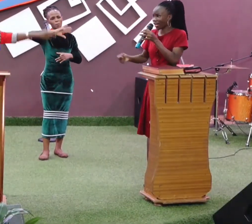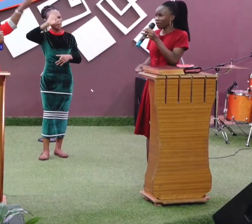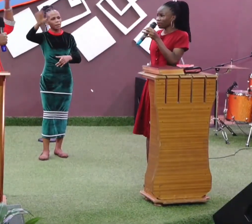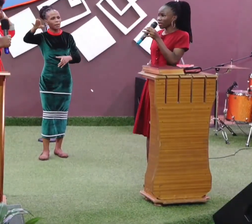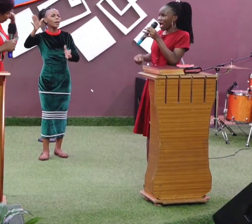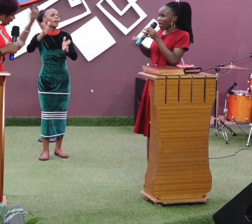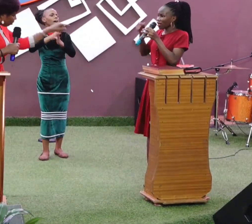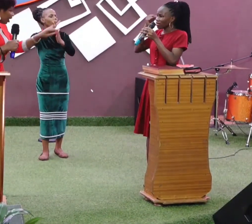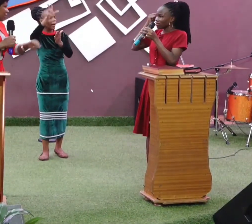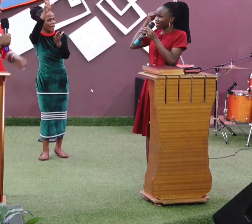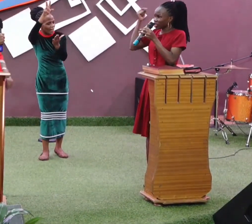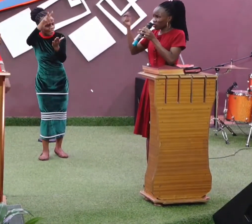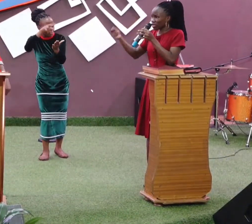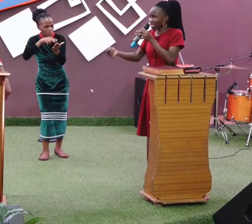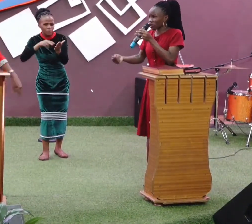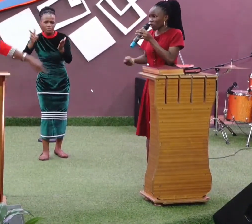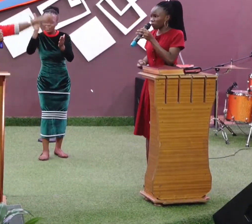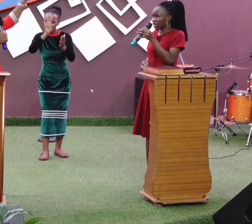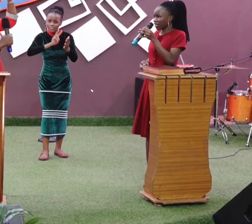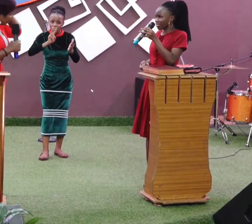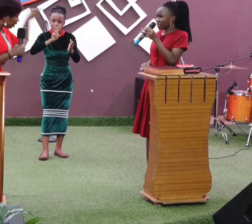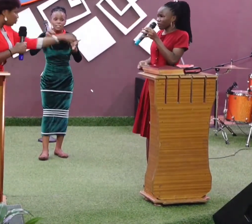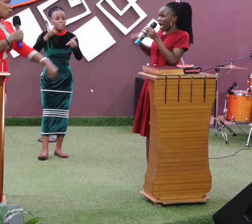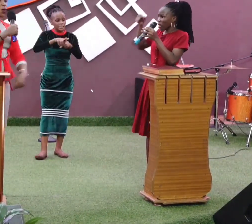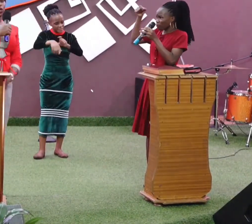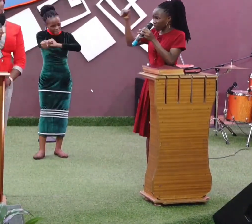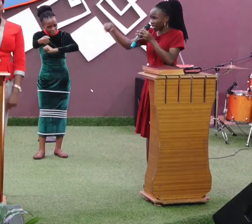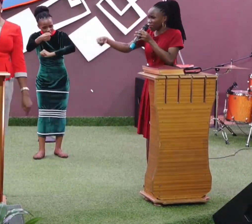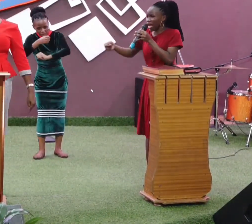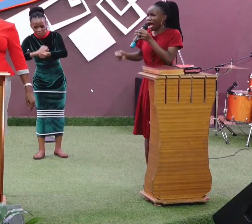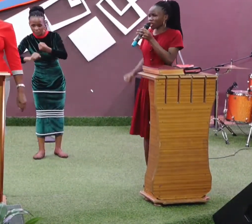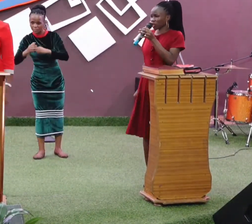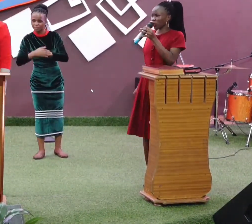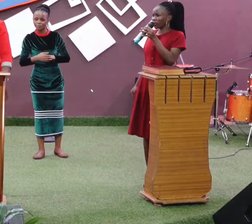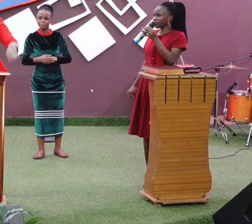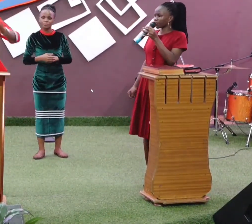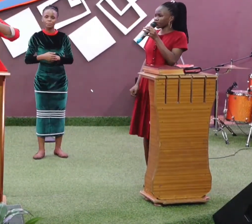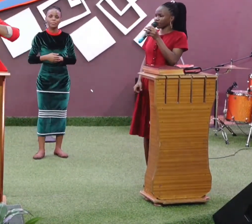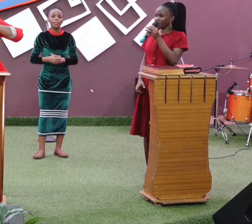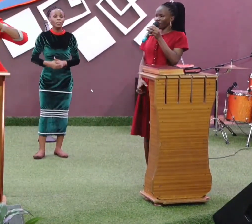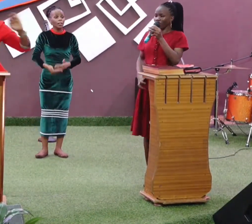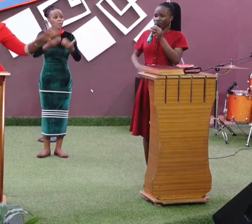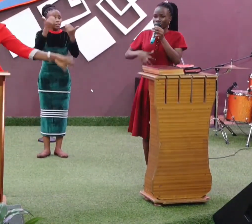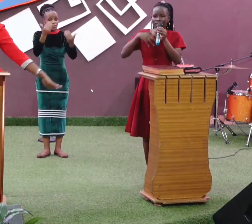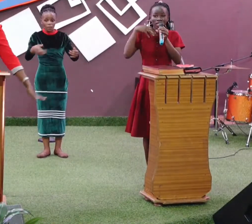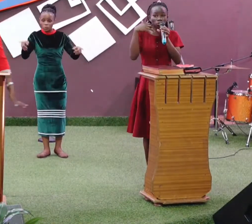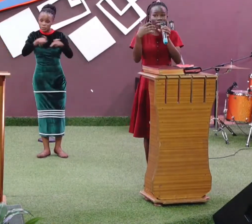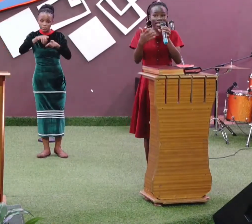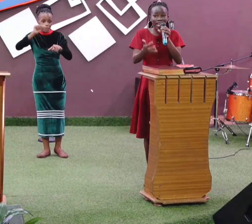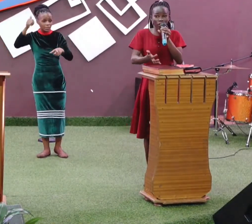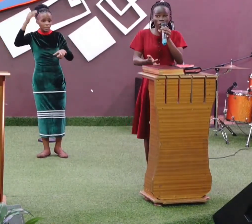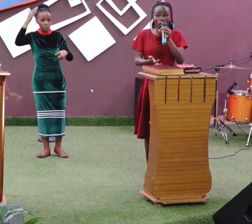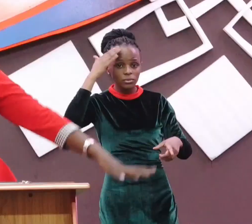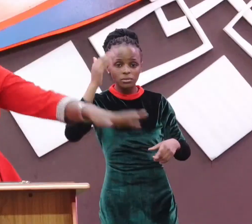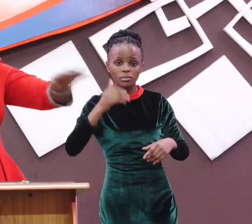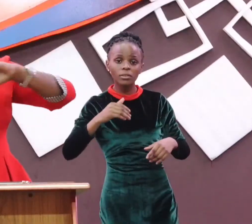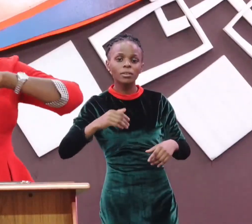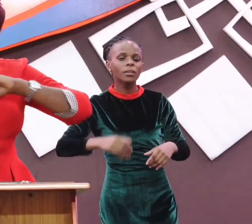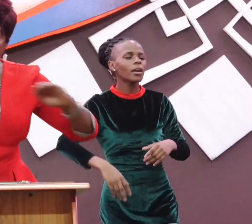go back that she reads the scriptures and put them in action. So that's what